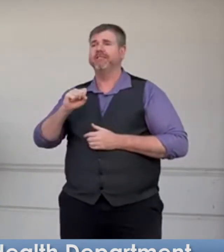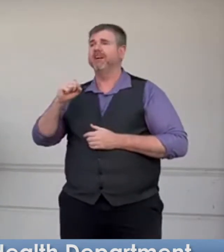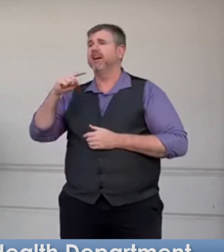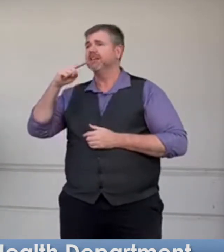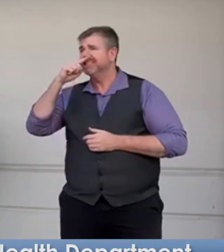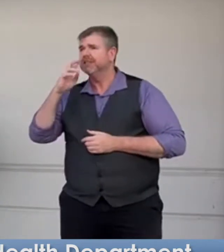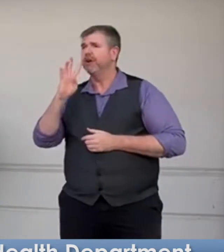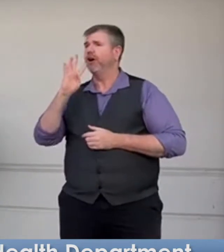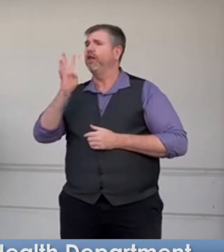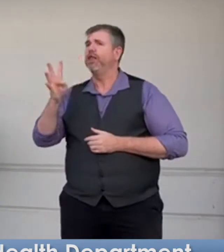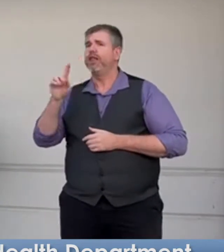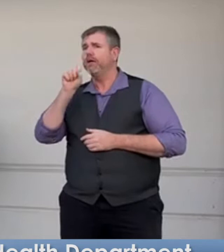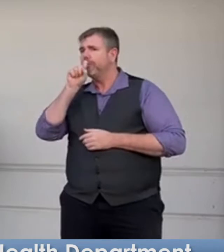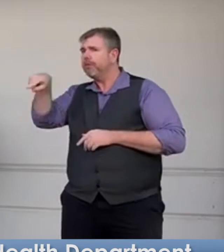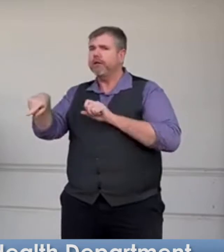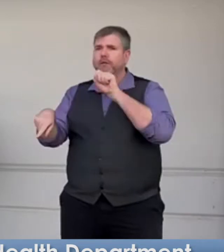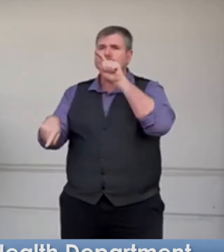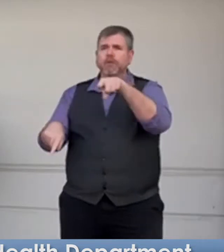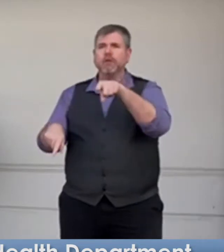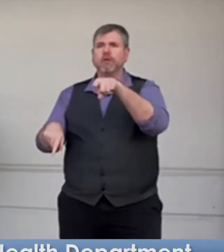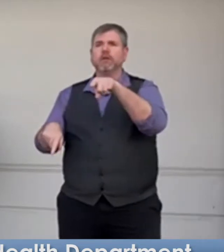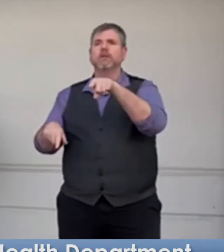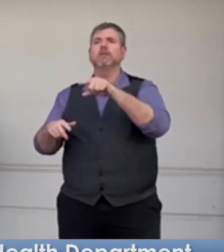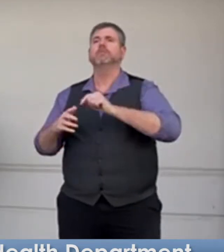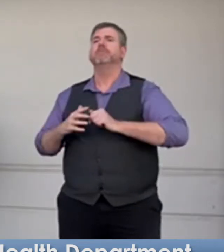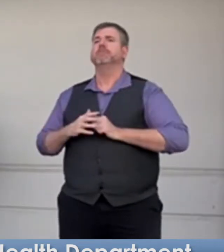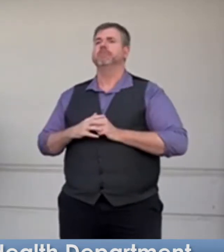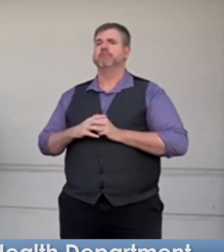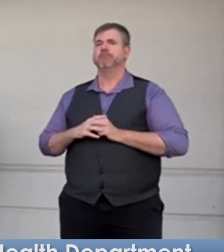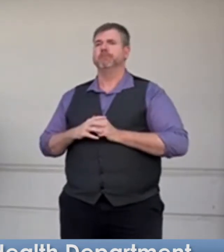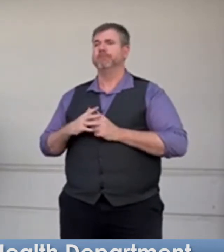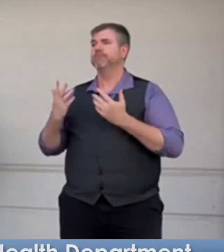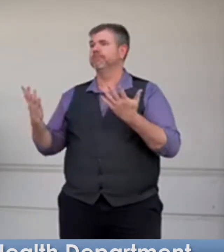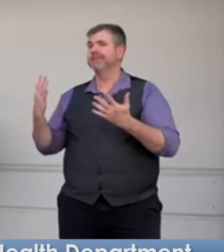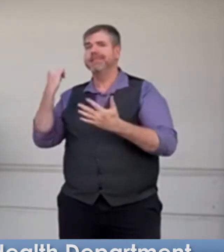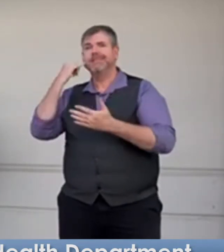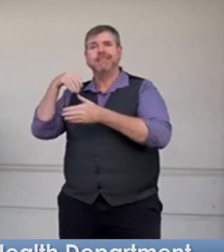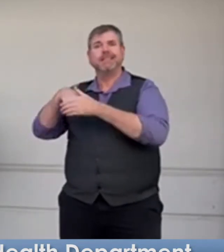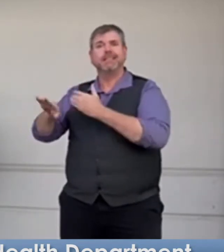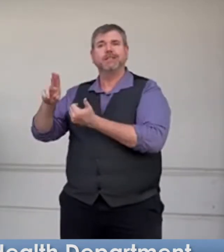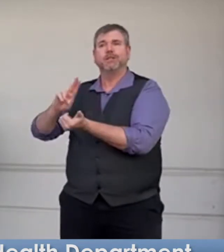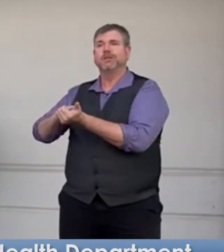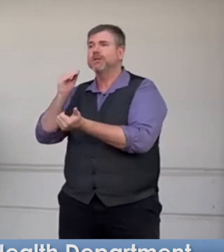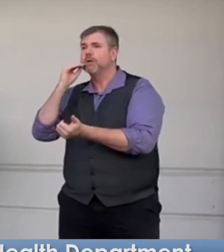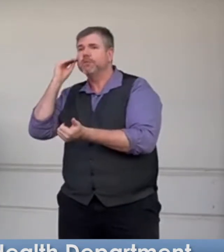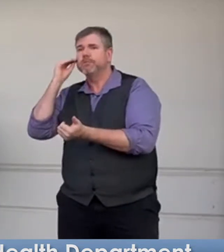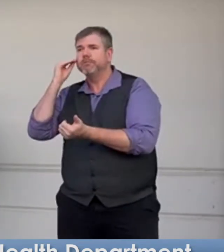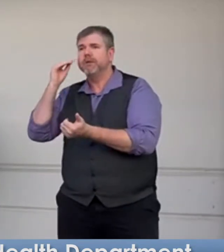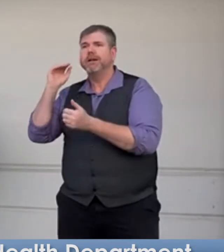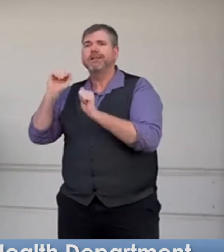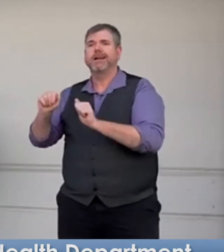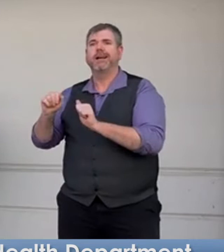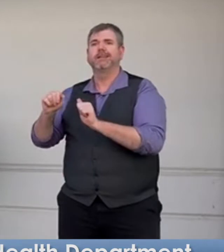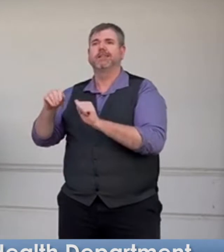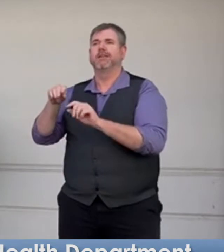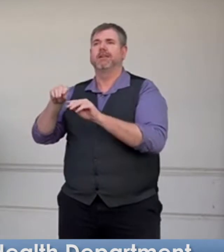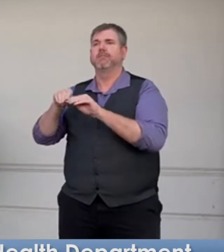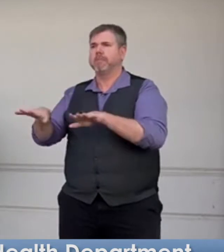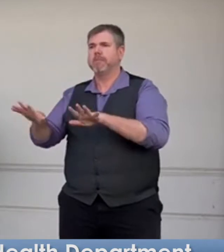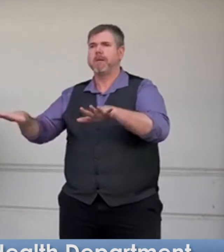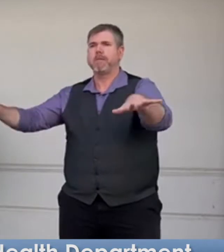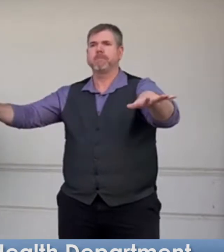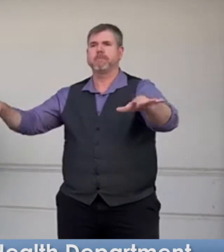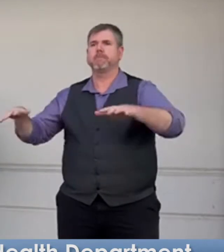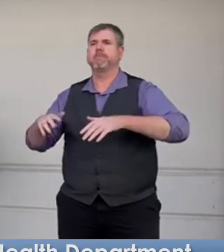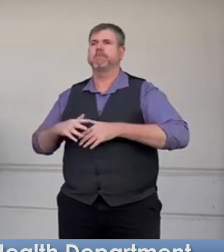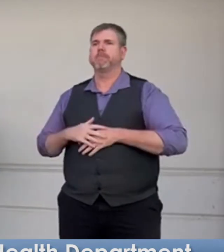a long-term care facility, or in someone's home, and someone can get very sick and land in the hospital and even die. We can